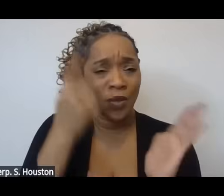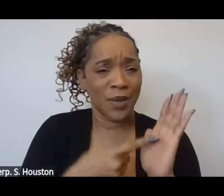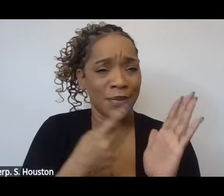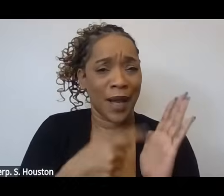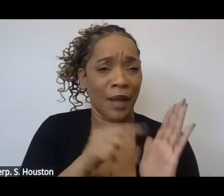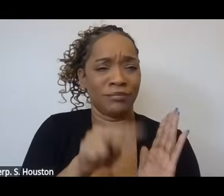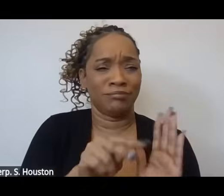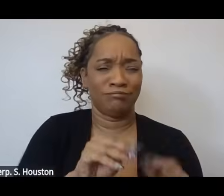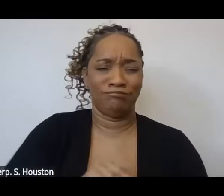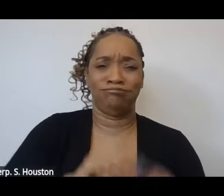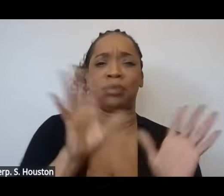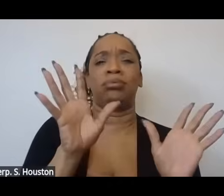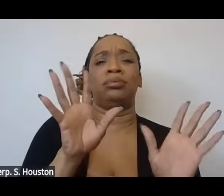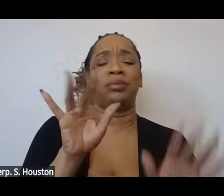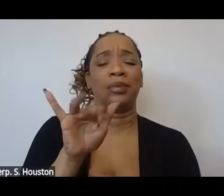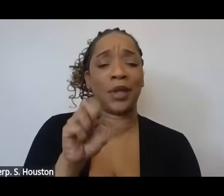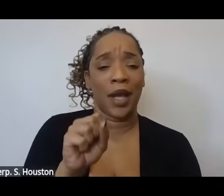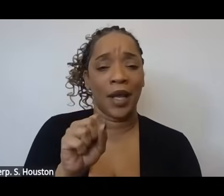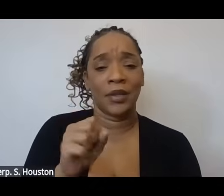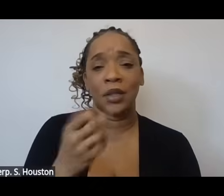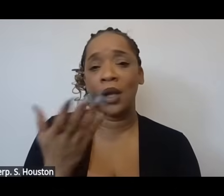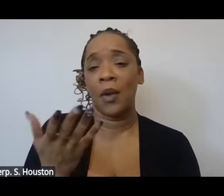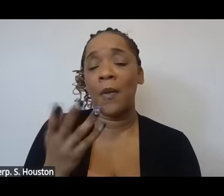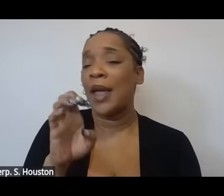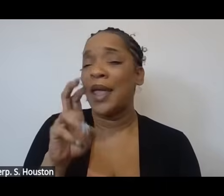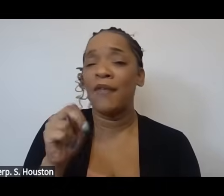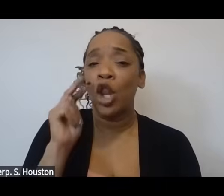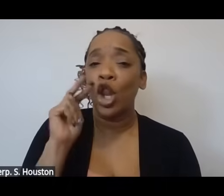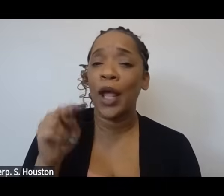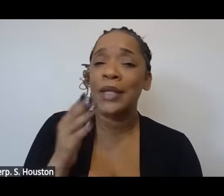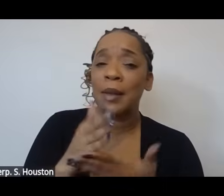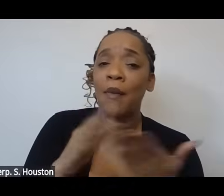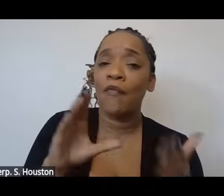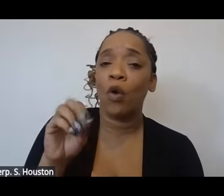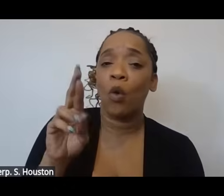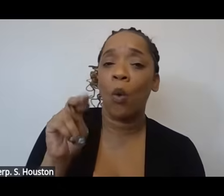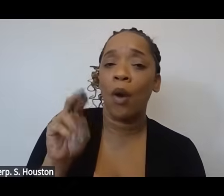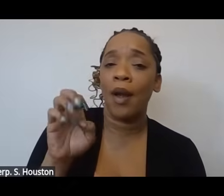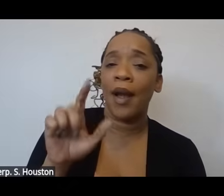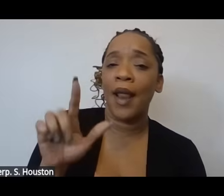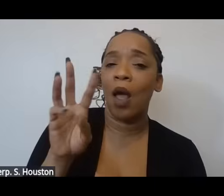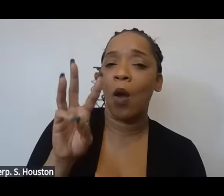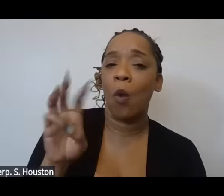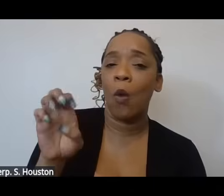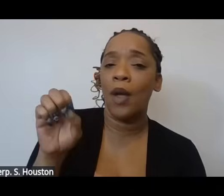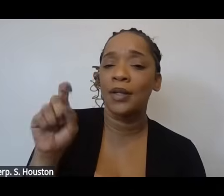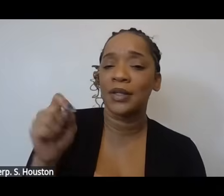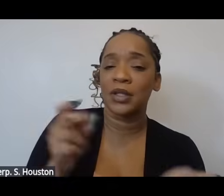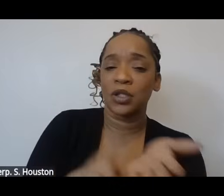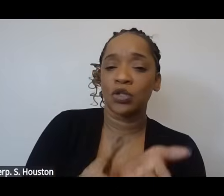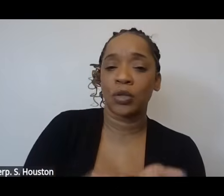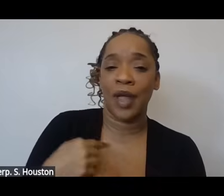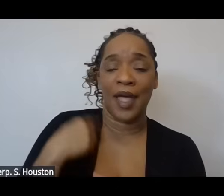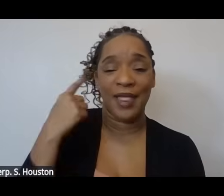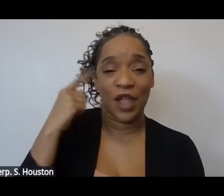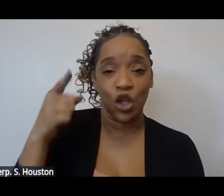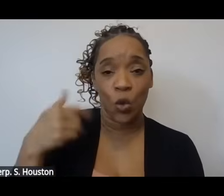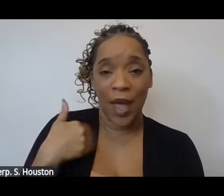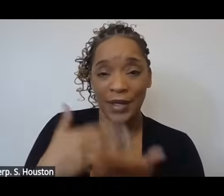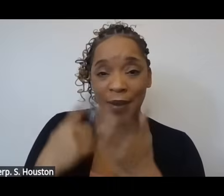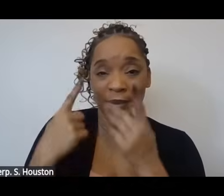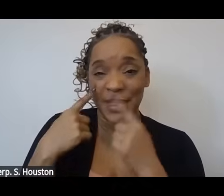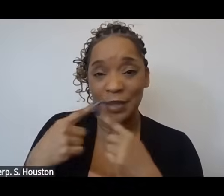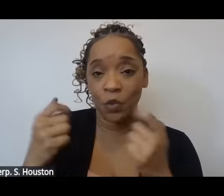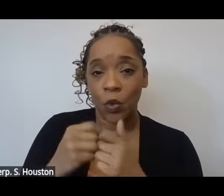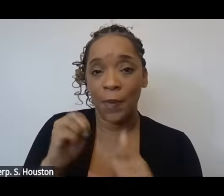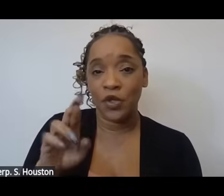obvious, but even when we're looking at some of the Cornell West signatures, I think you had some disagreements, even with Mr. Frakazi, on what signatures